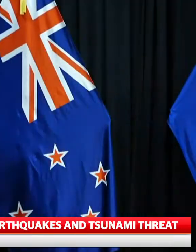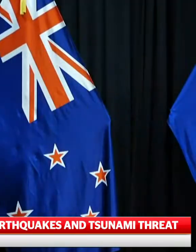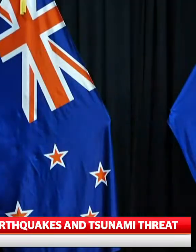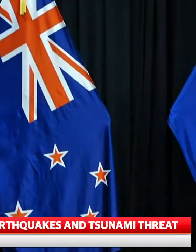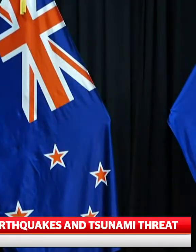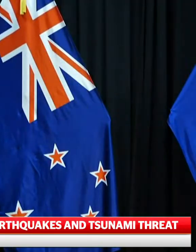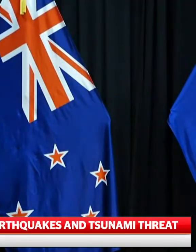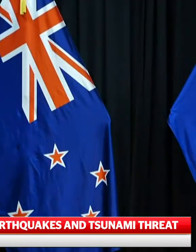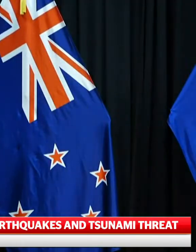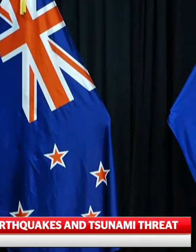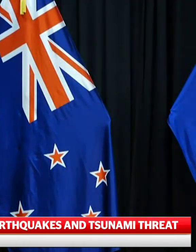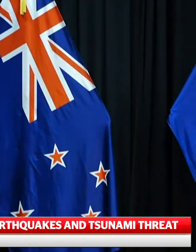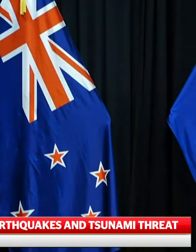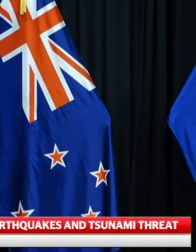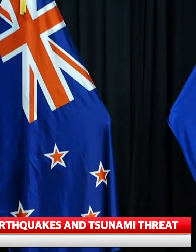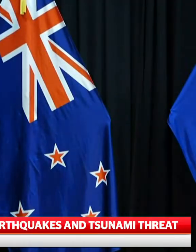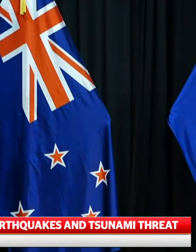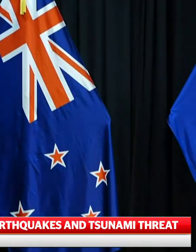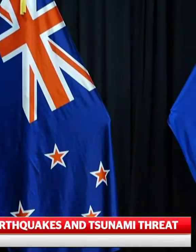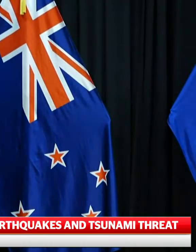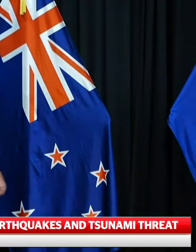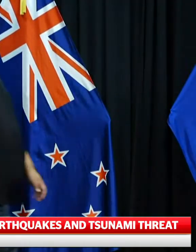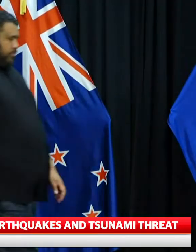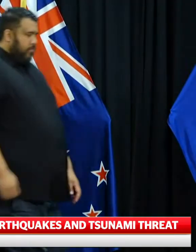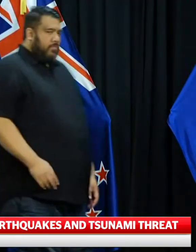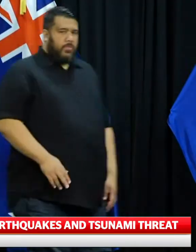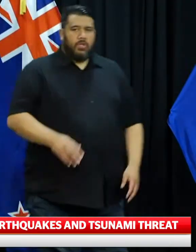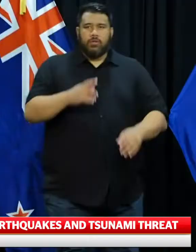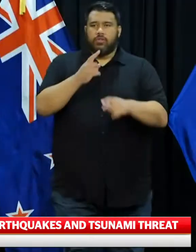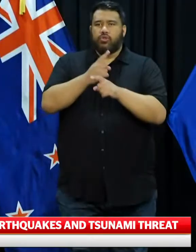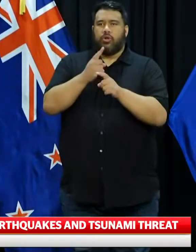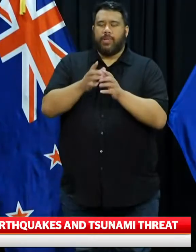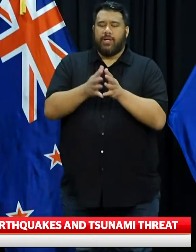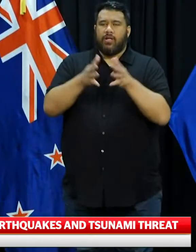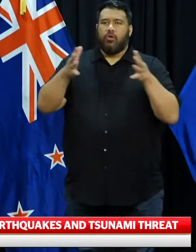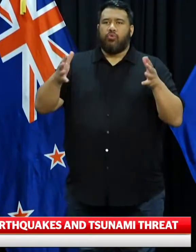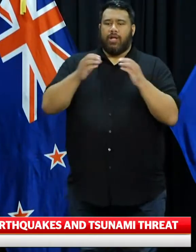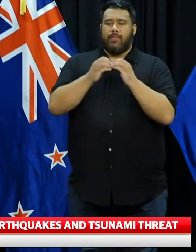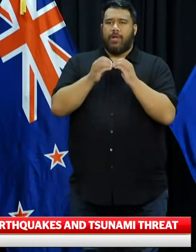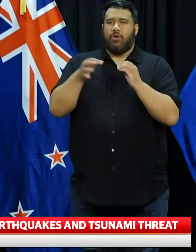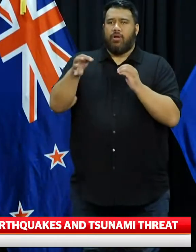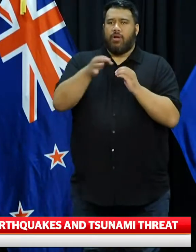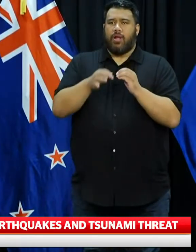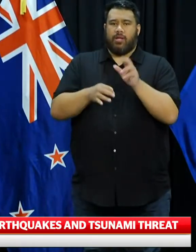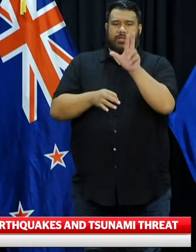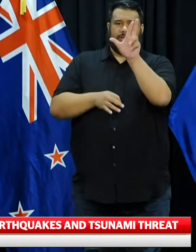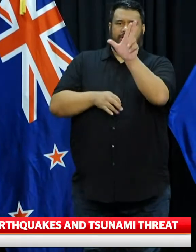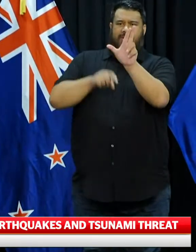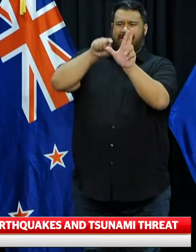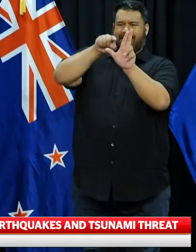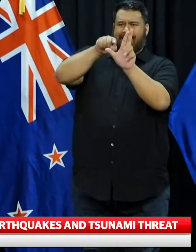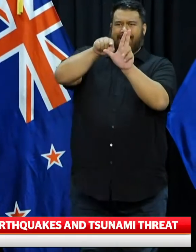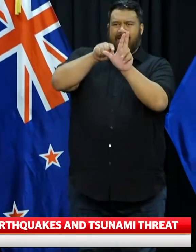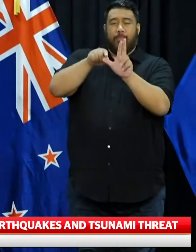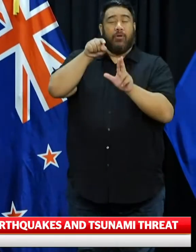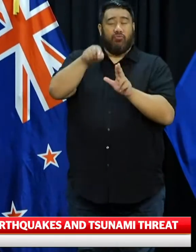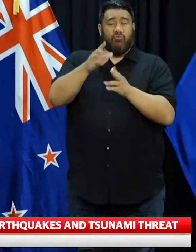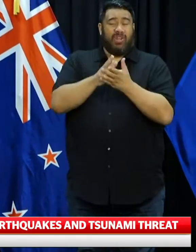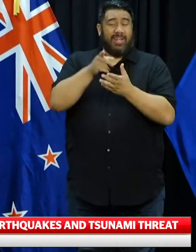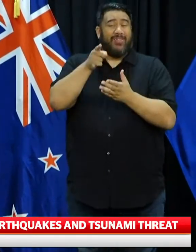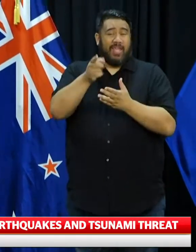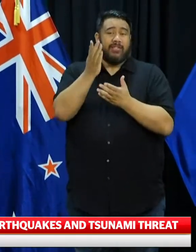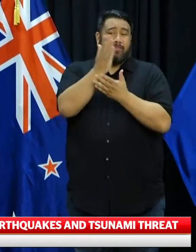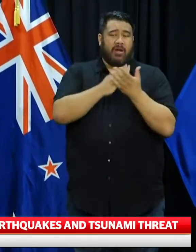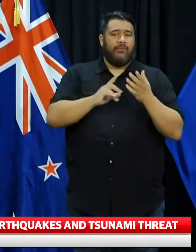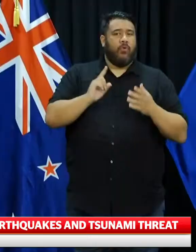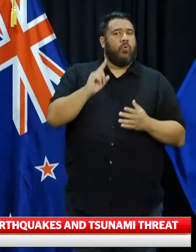is part of Auckland and they are under the level 3 restrictions at the moment, how should they balance it? You mentioned